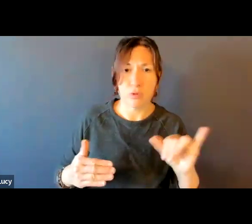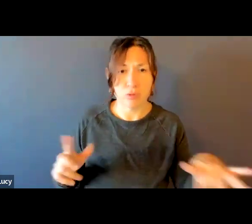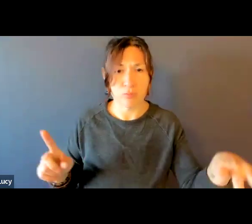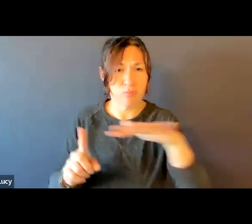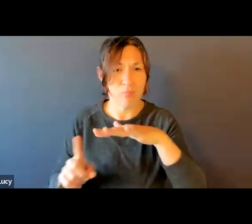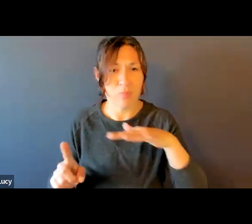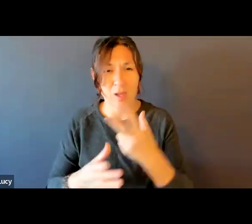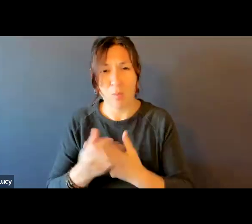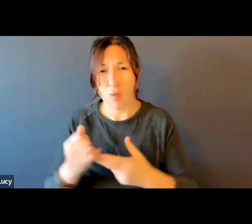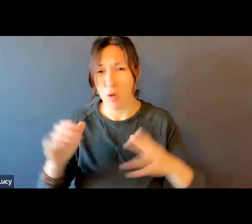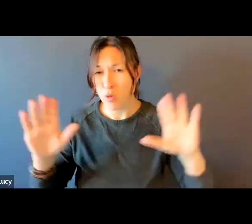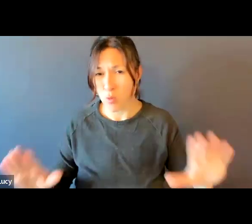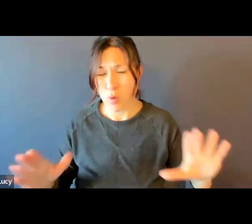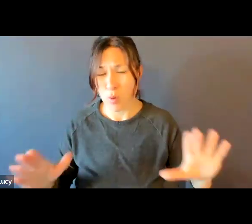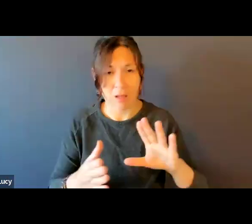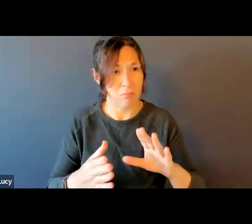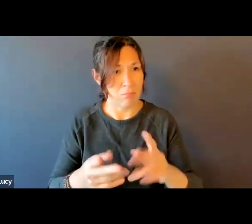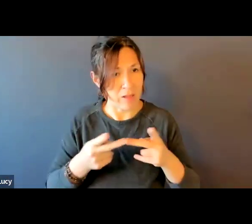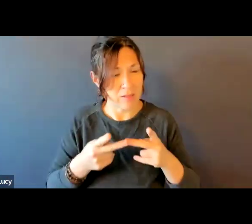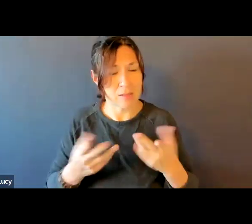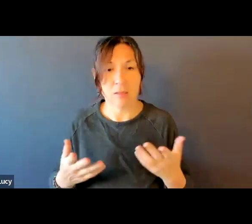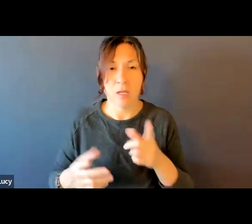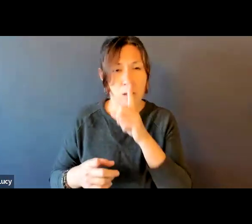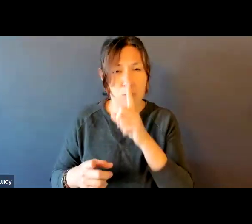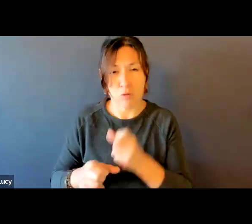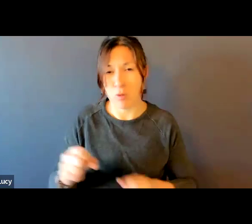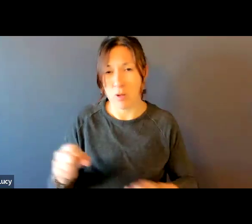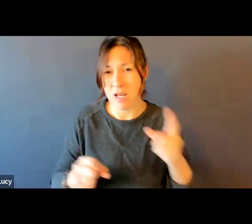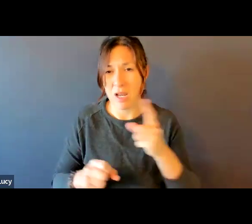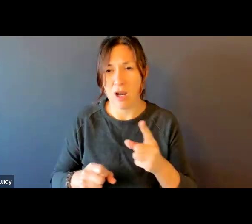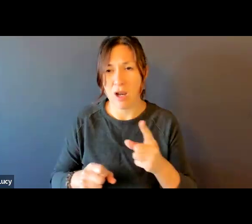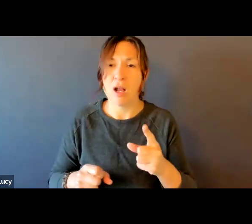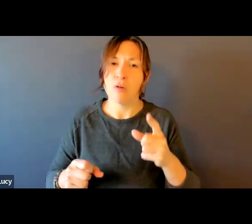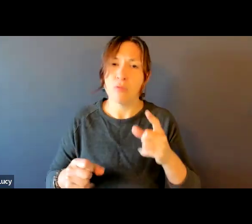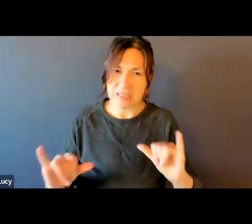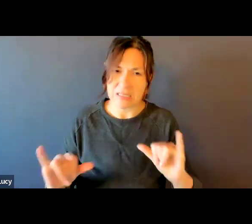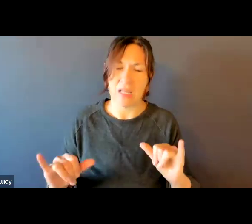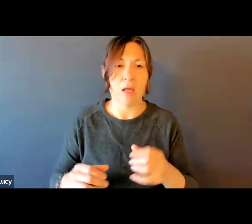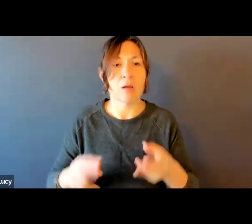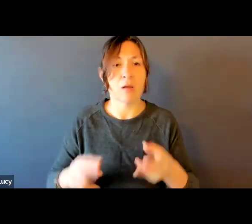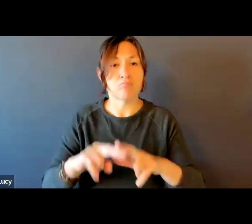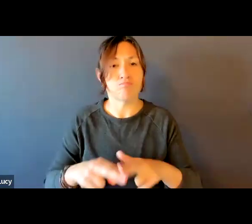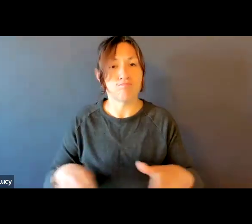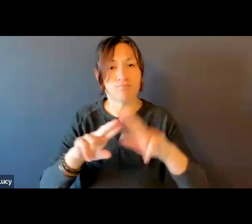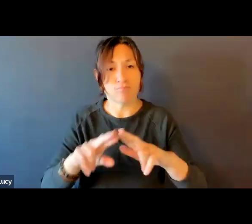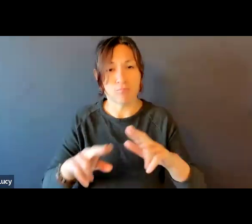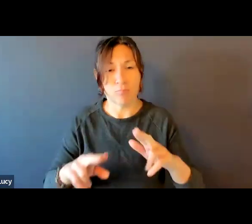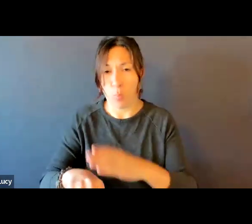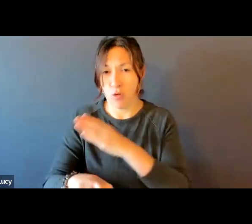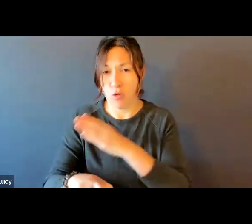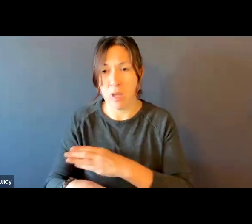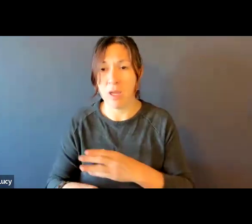am confident that 1 year from now, we will be celebrating continued improvement at these 2 schools, as well as at many others.